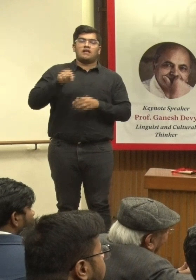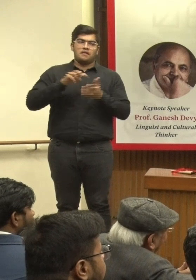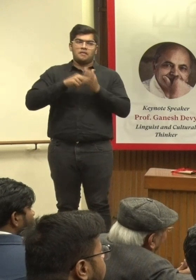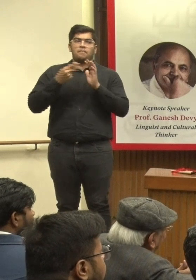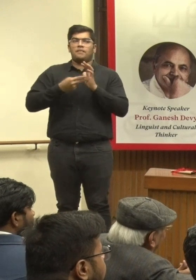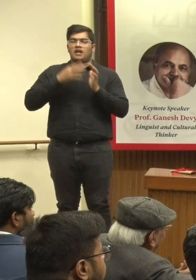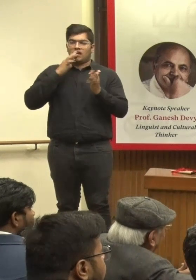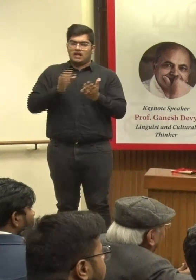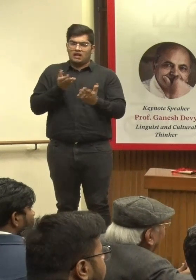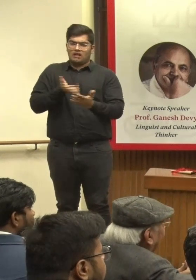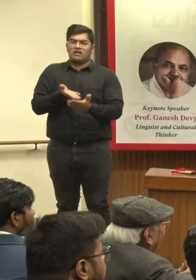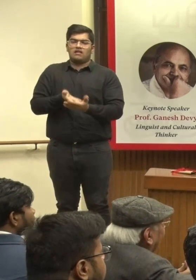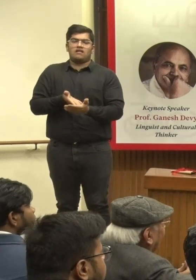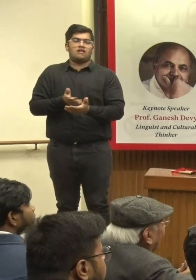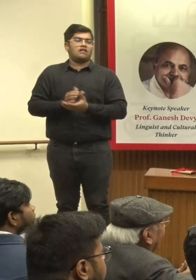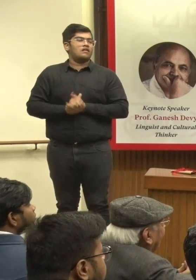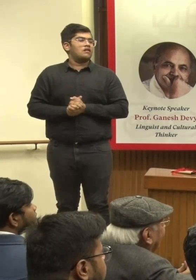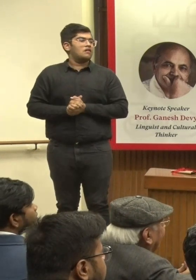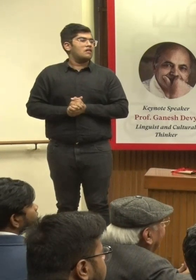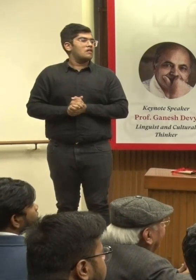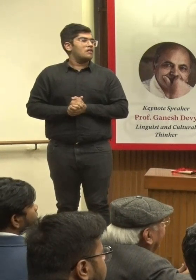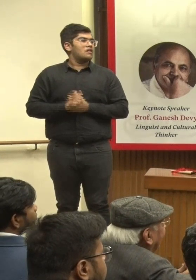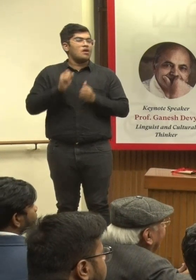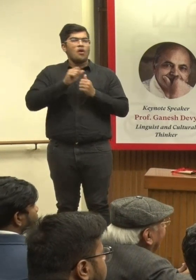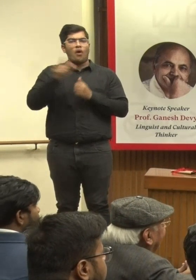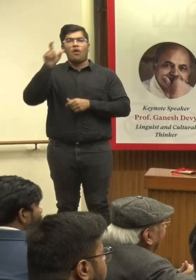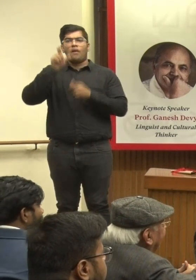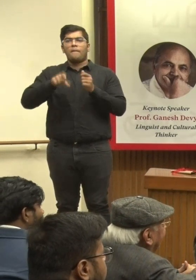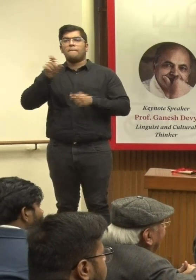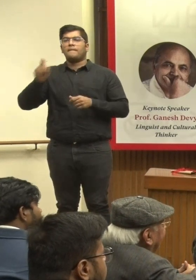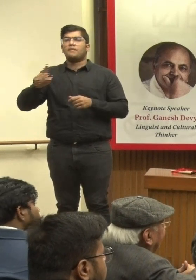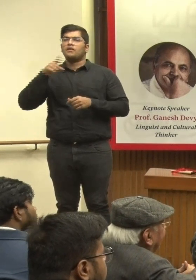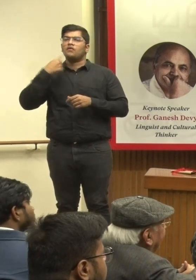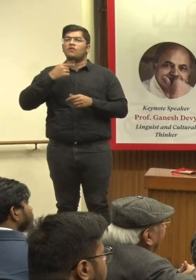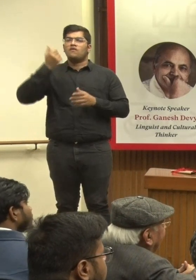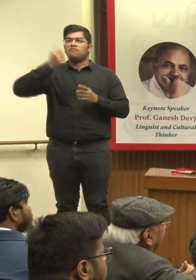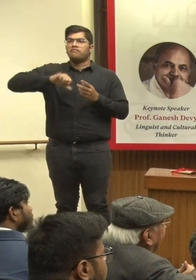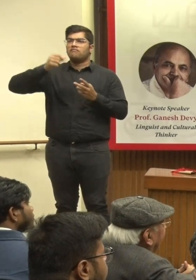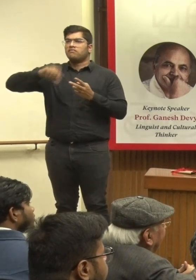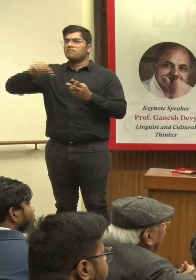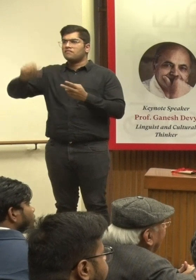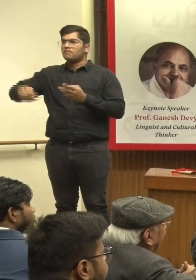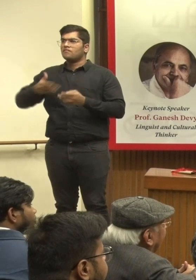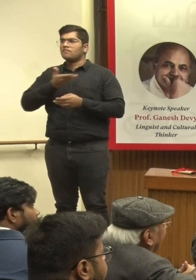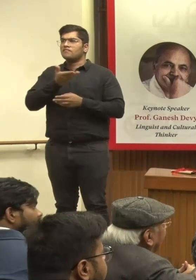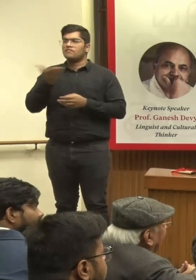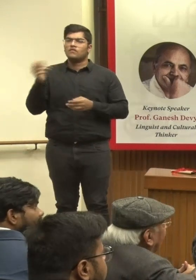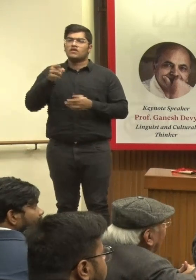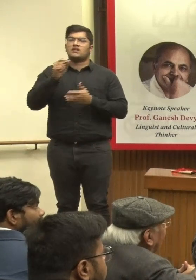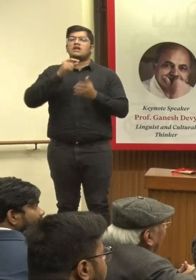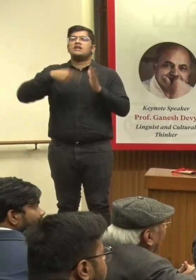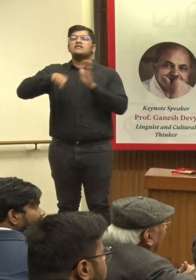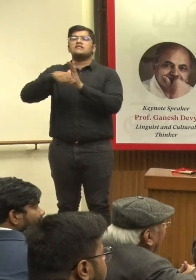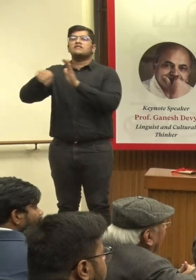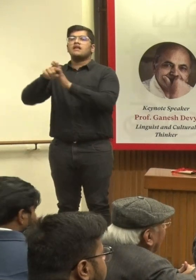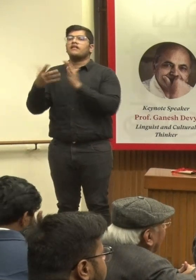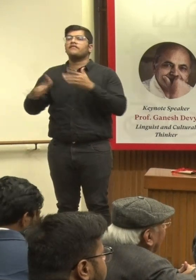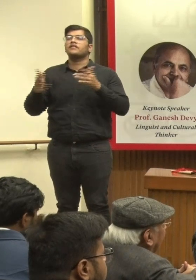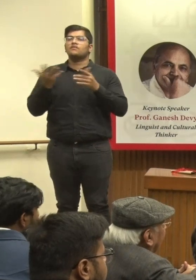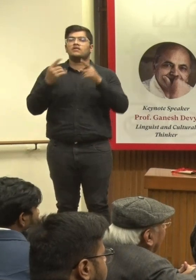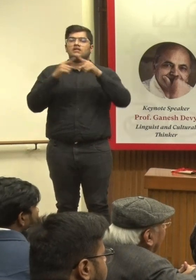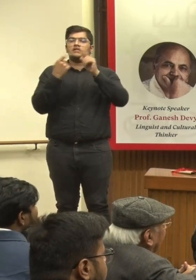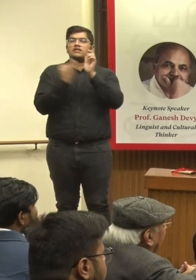so. All the defeated princes, Indian princes, had signed treaties with the British East India